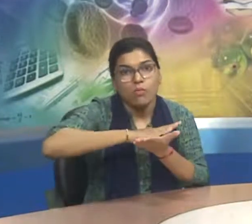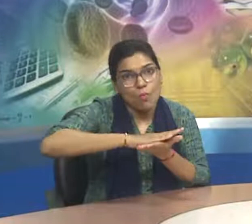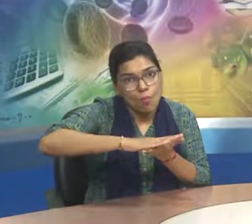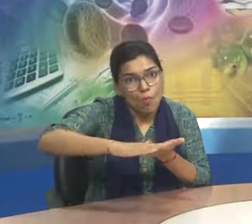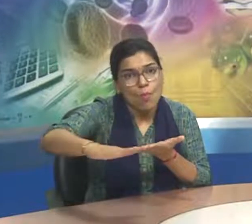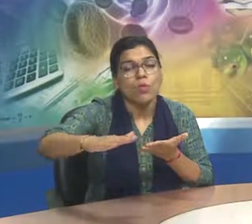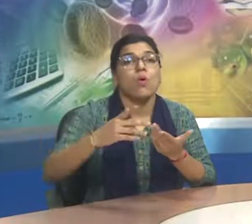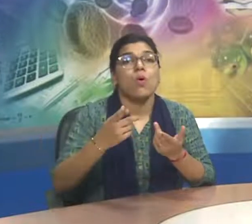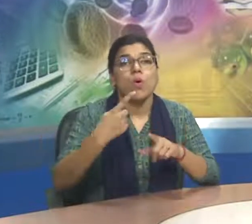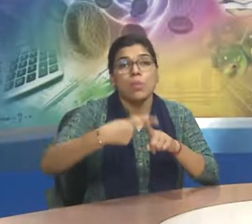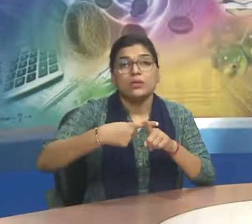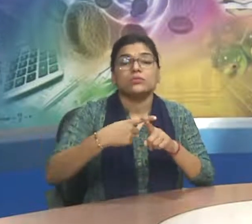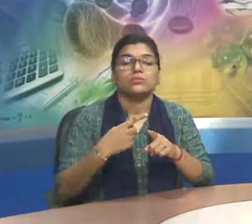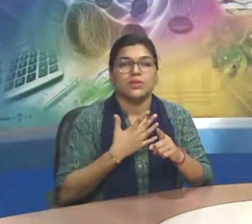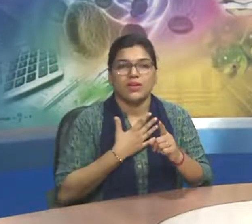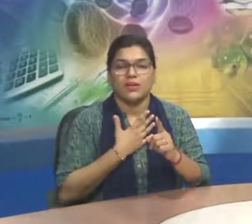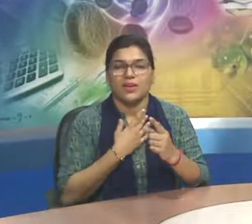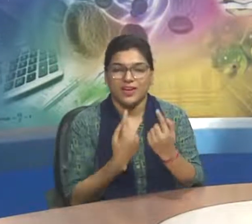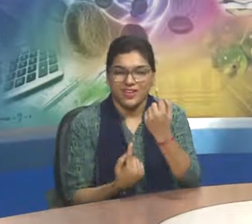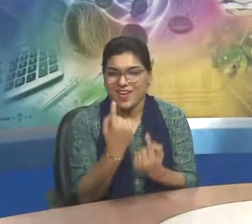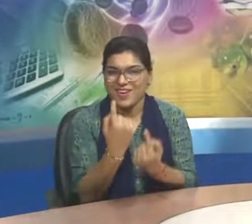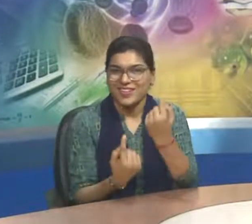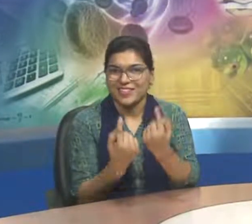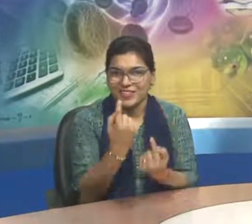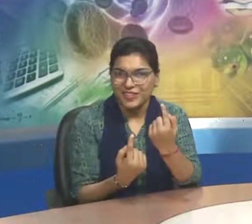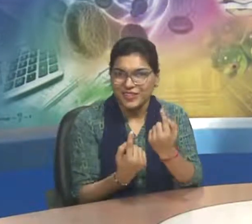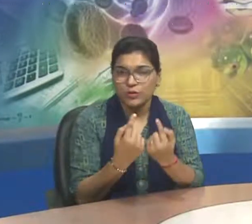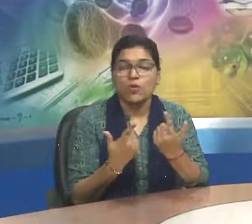but we also prepare fields for cultivation,